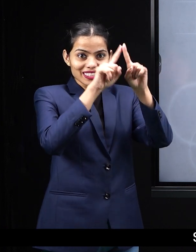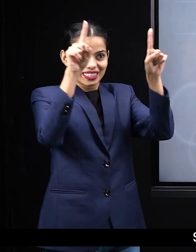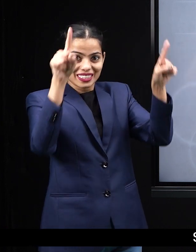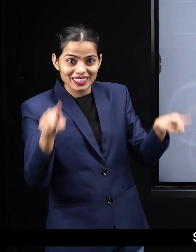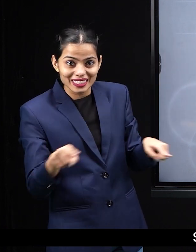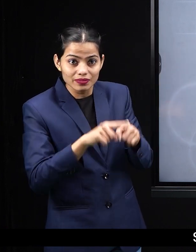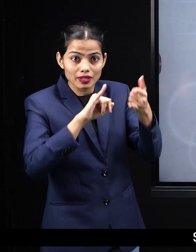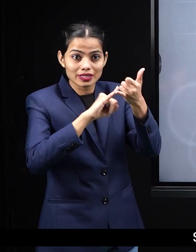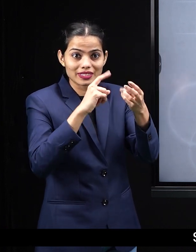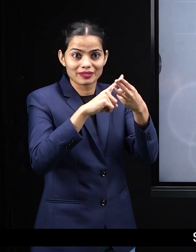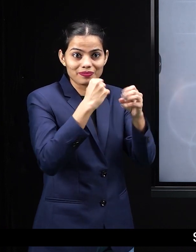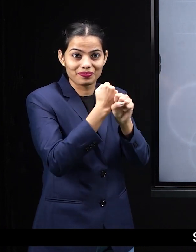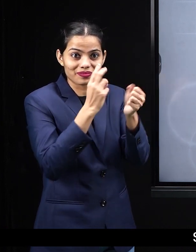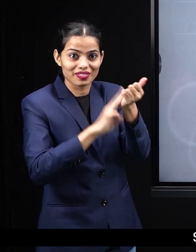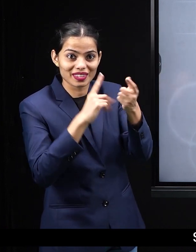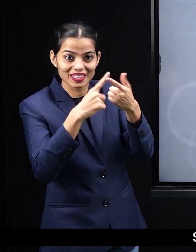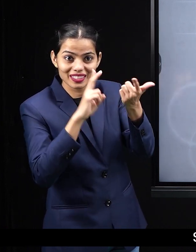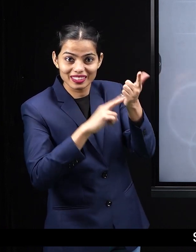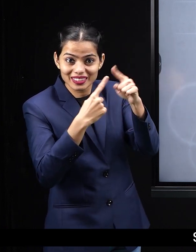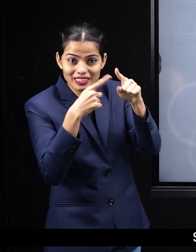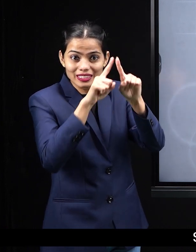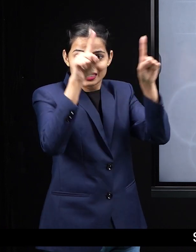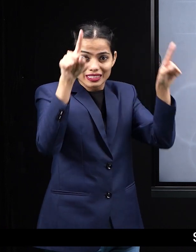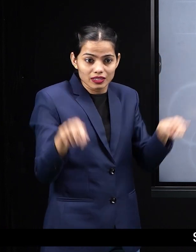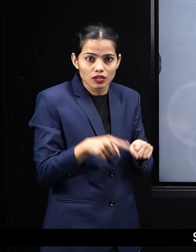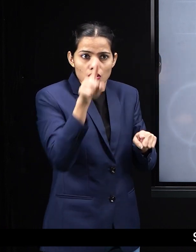Segment and sector of the circle.